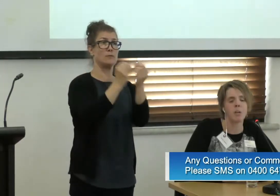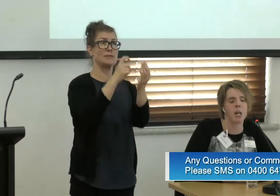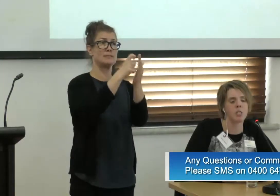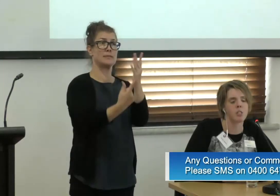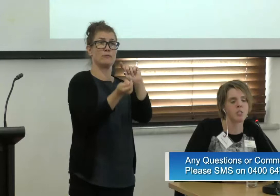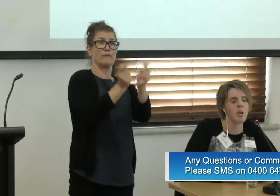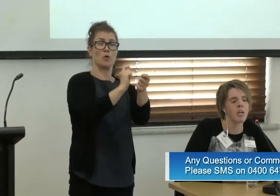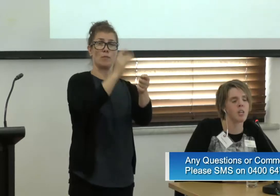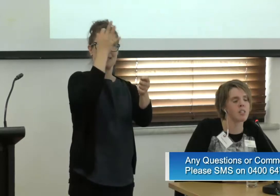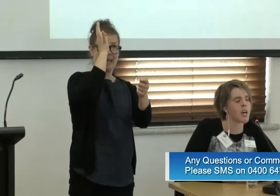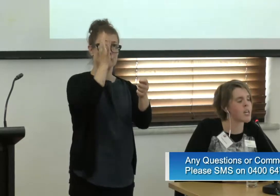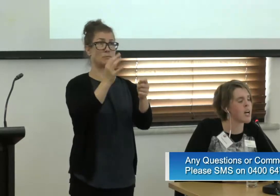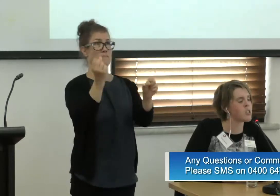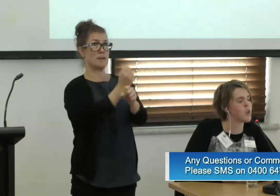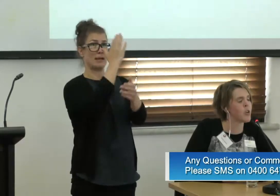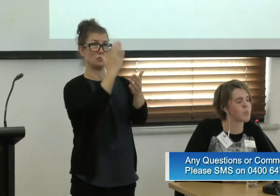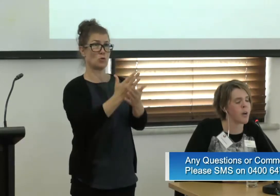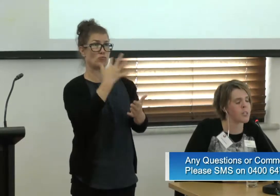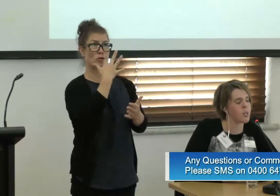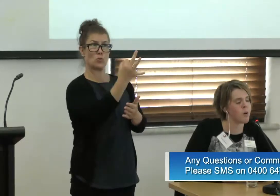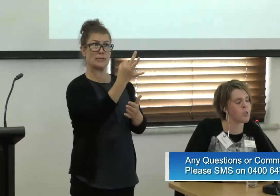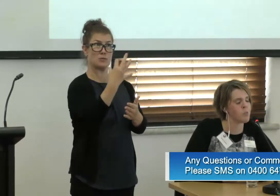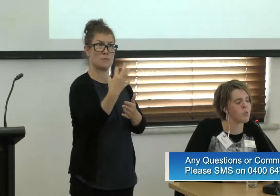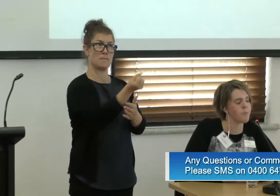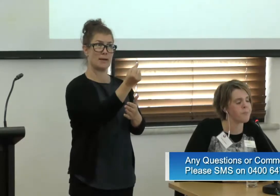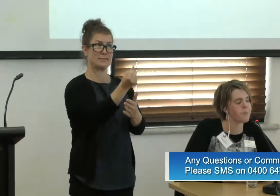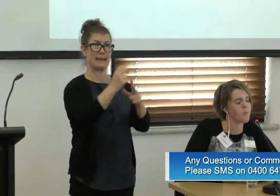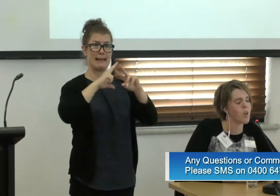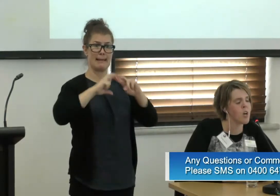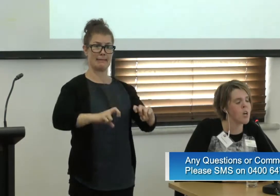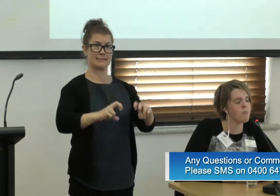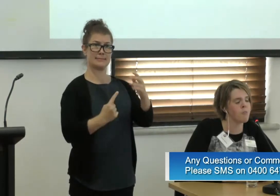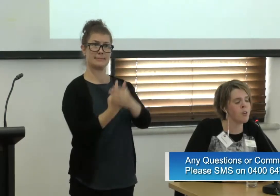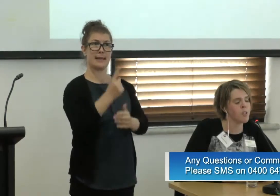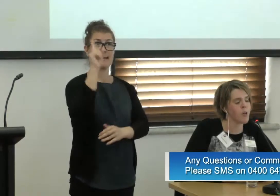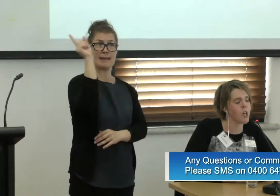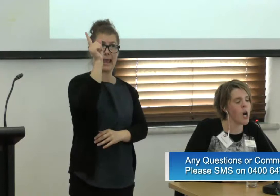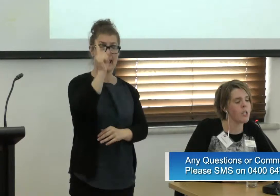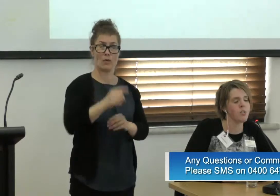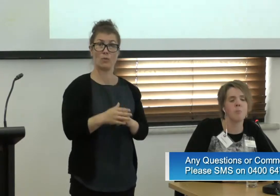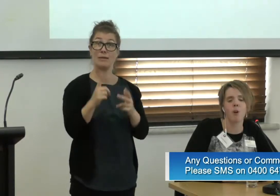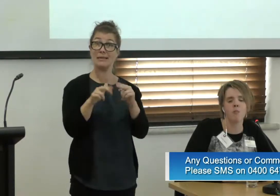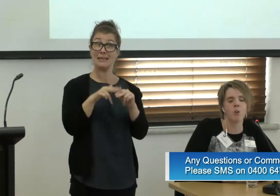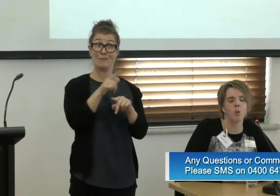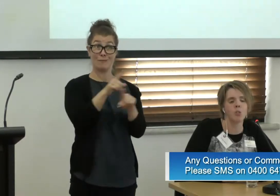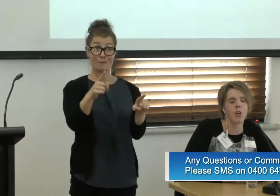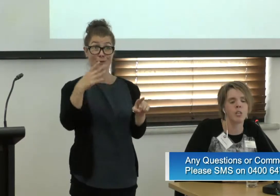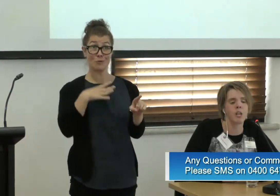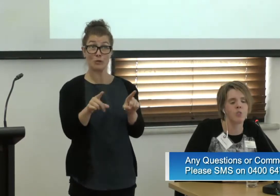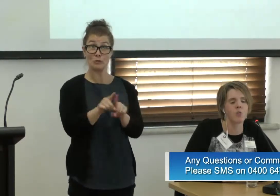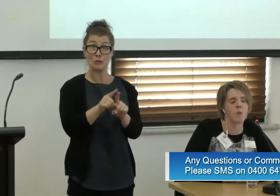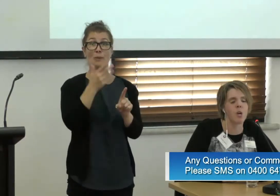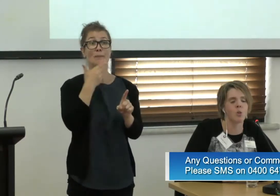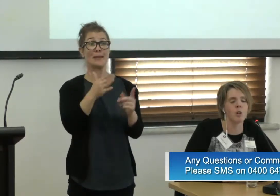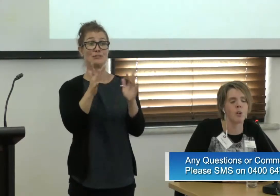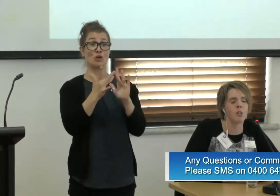gap analysis is undertaken as soon as practically possible. If you feel so inclined, it would be great if you could also get in touch